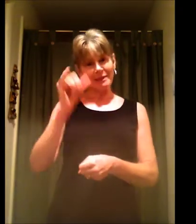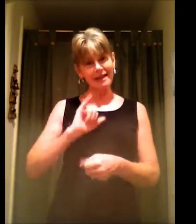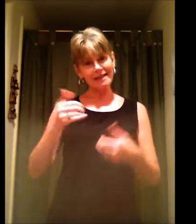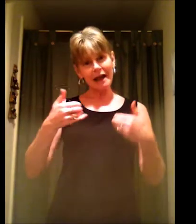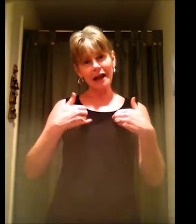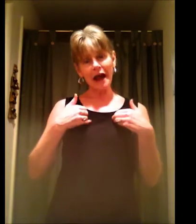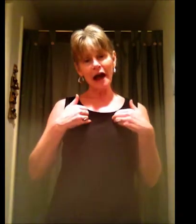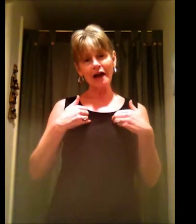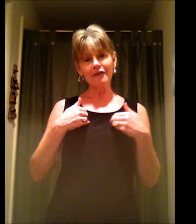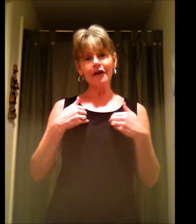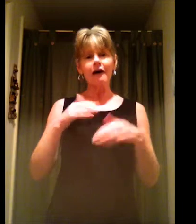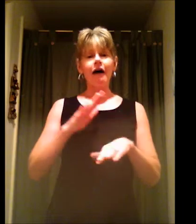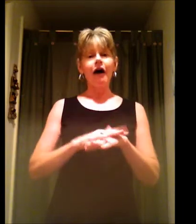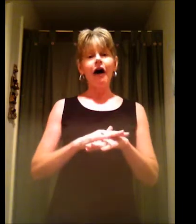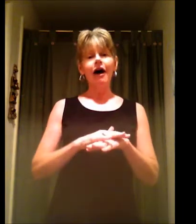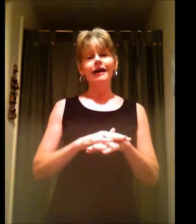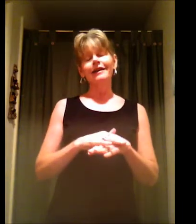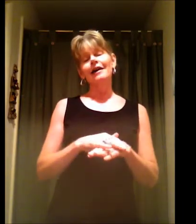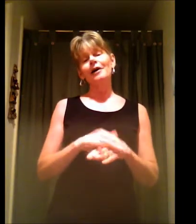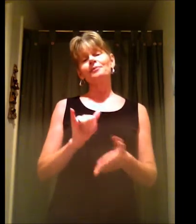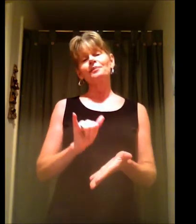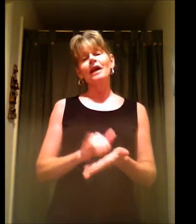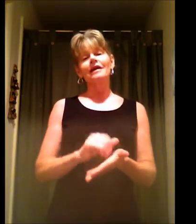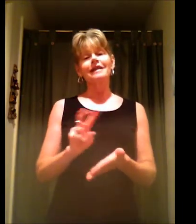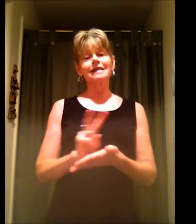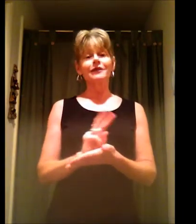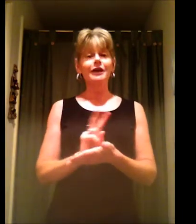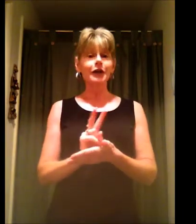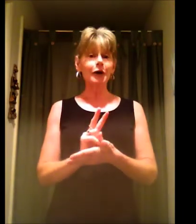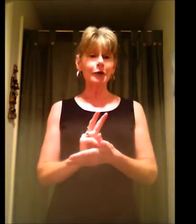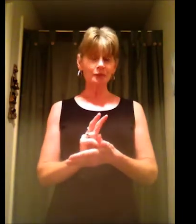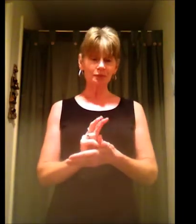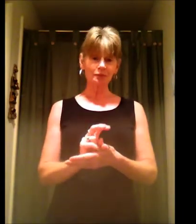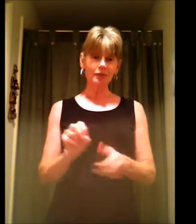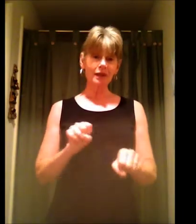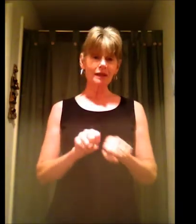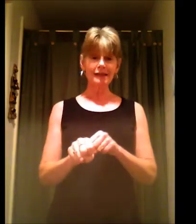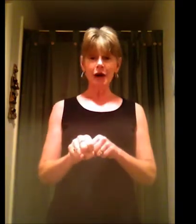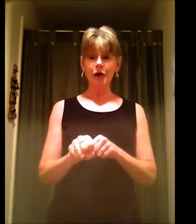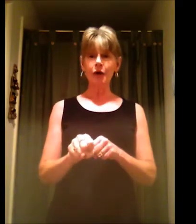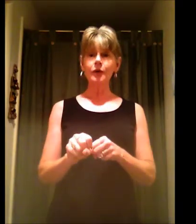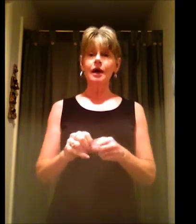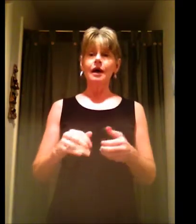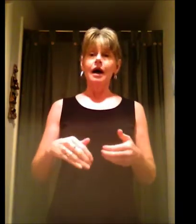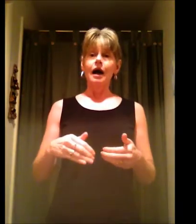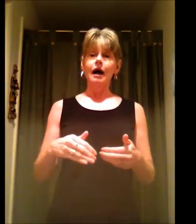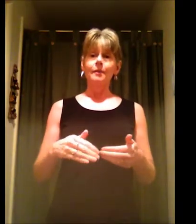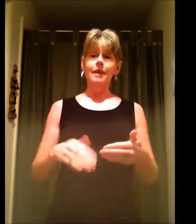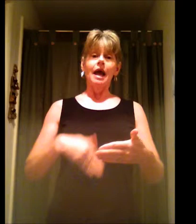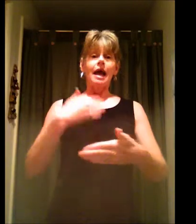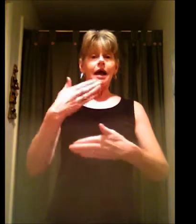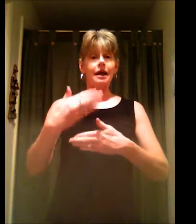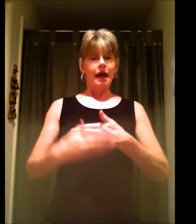space I have on this video. So,